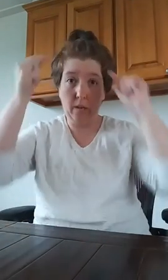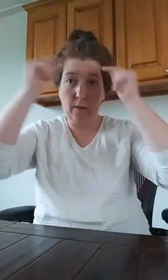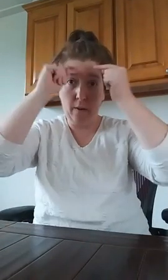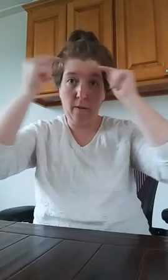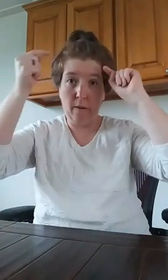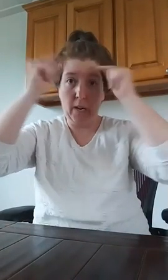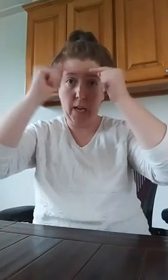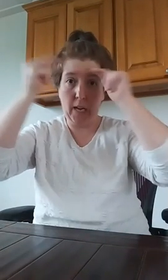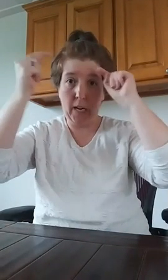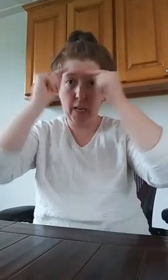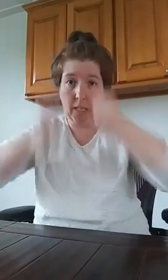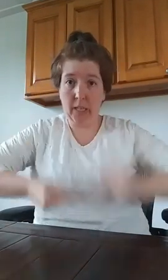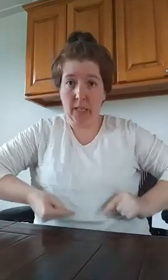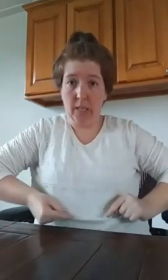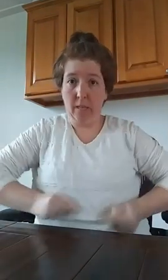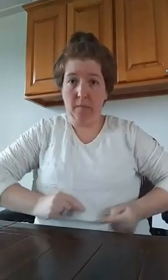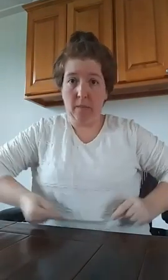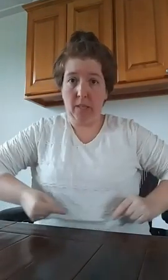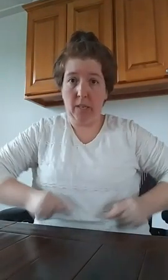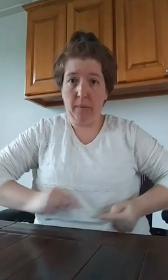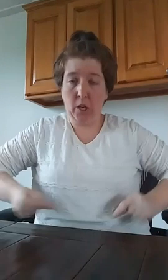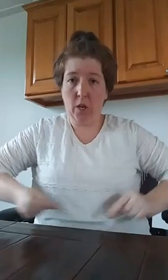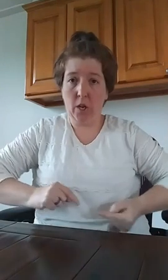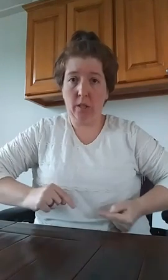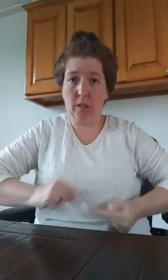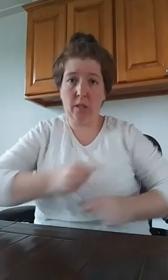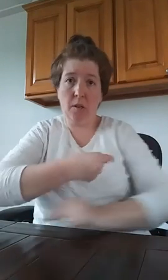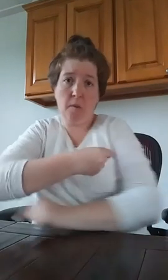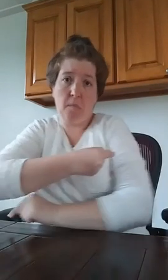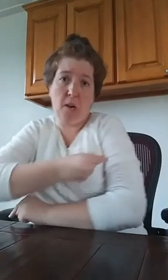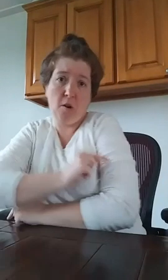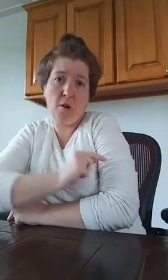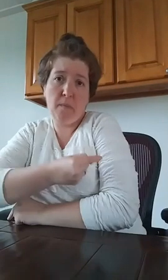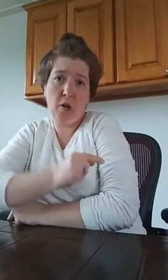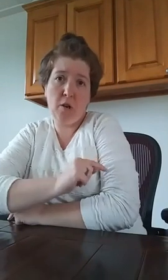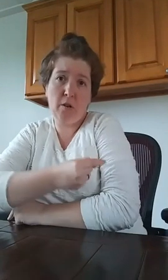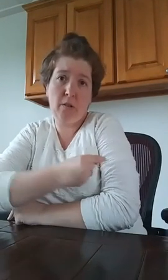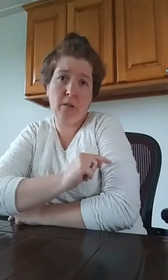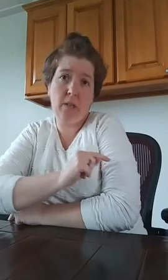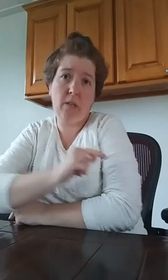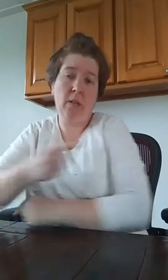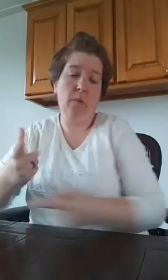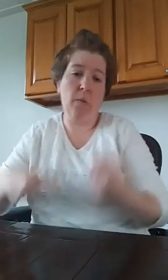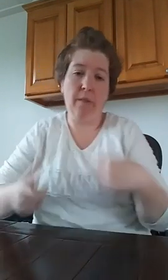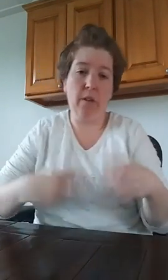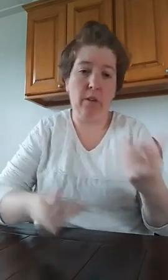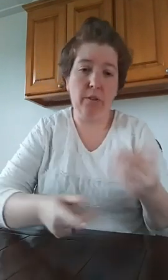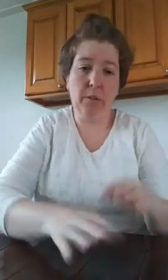headache my stomach hurts my arm hurts wherever it hurts